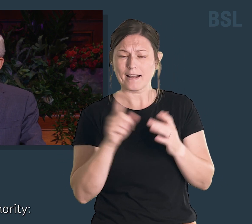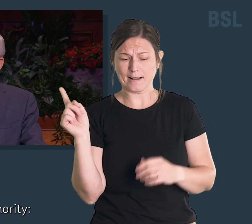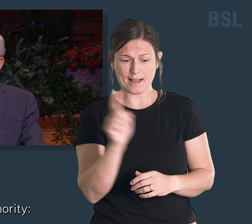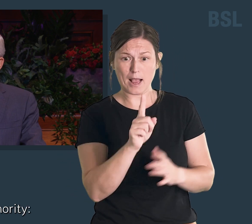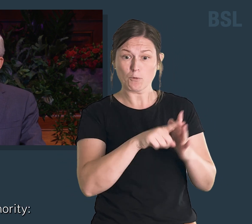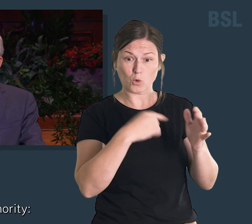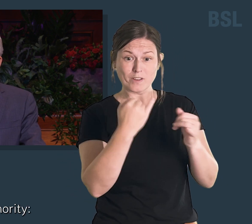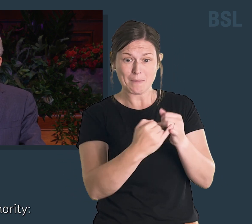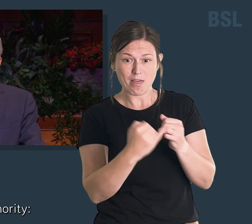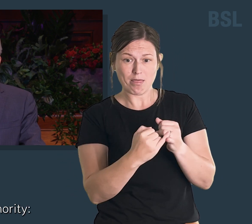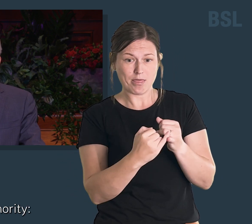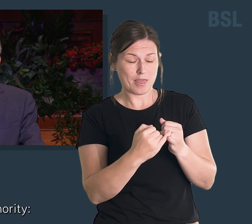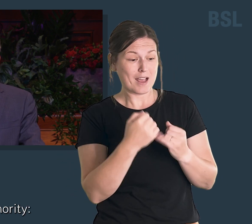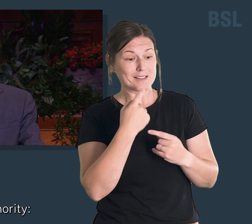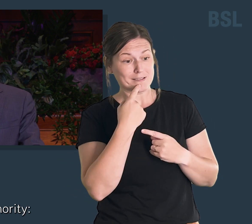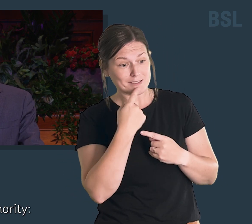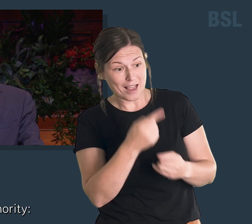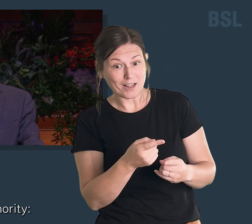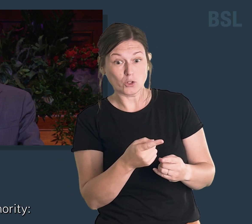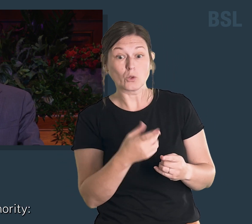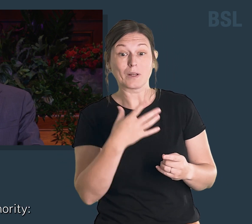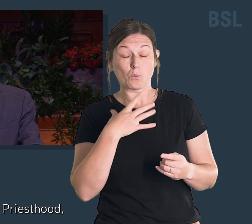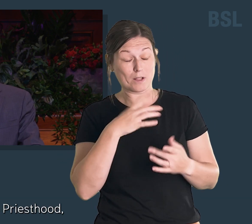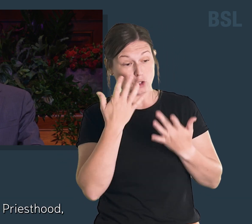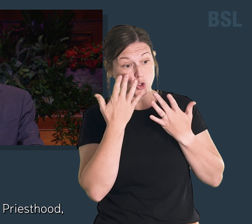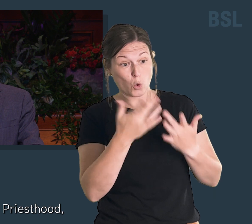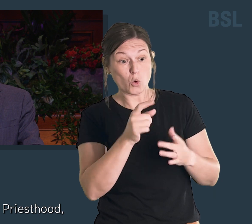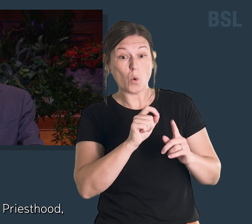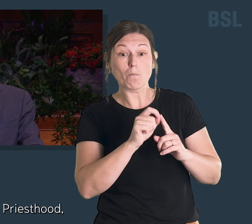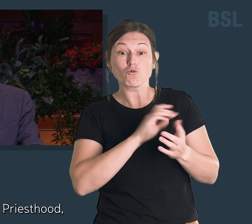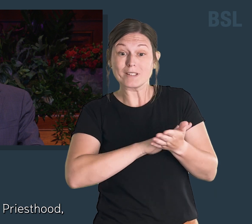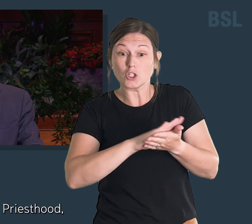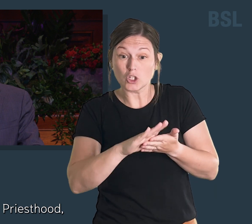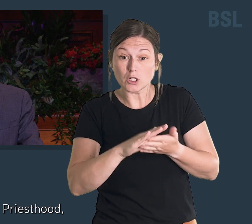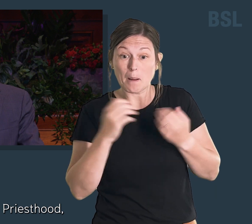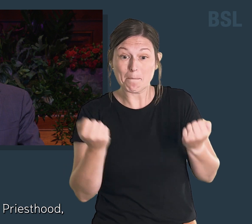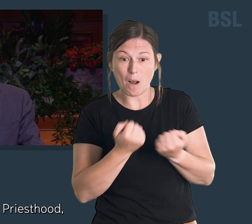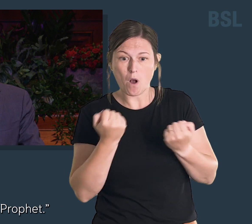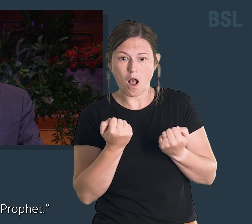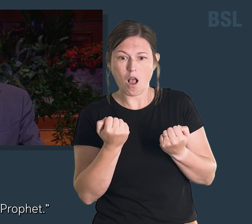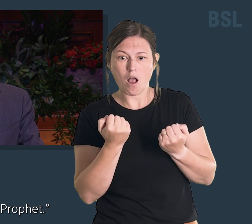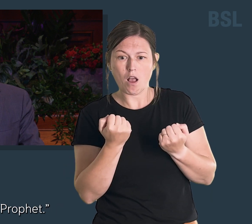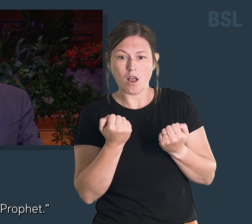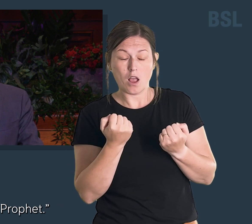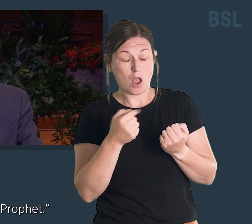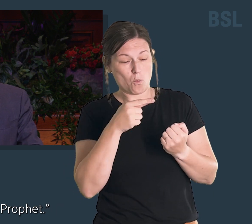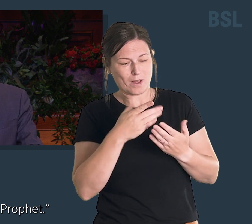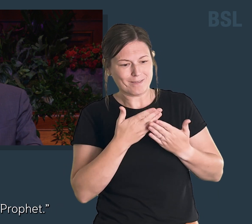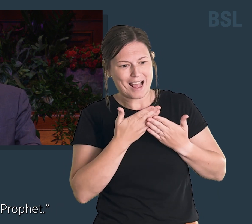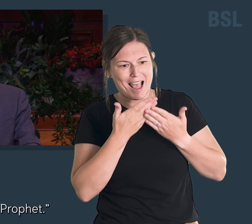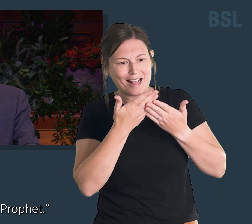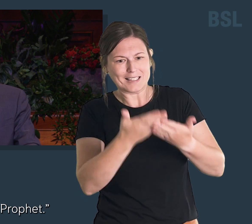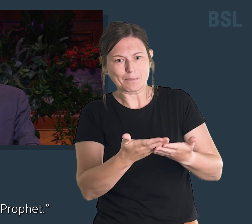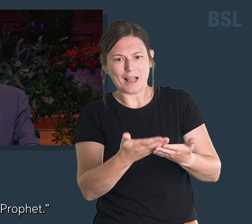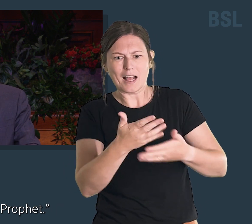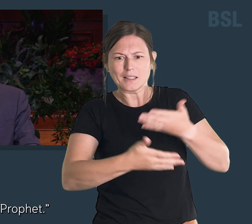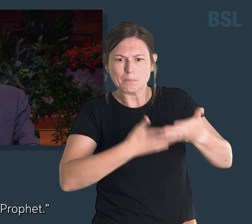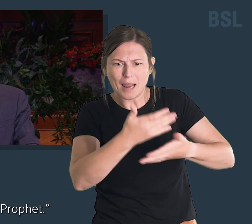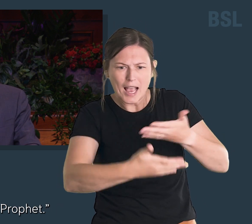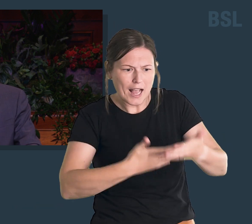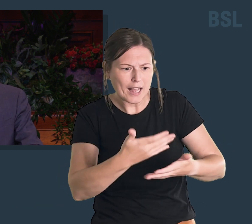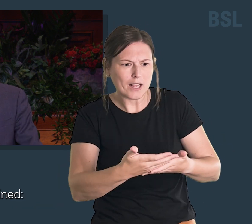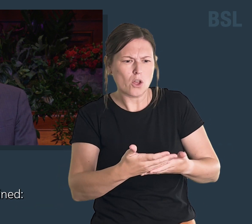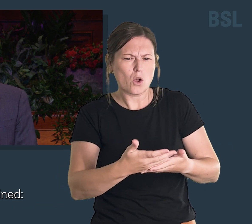Elijah would bring essential priesthood authority. I will reveal unto you the priesthood by the hand of Elijah the prophet.